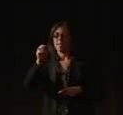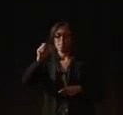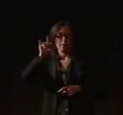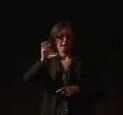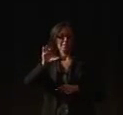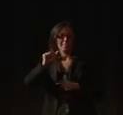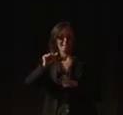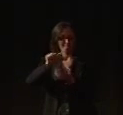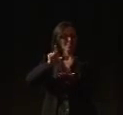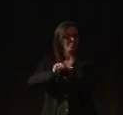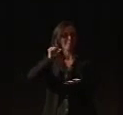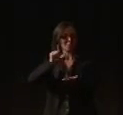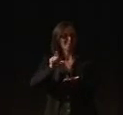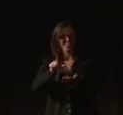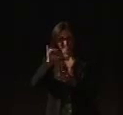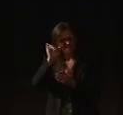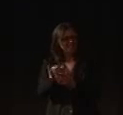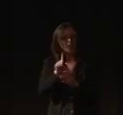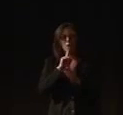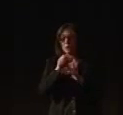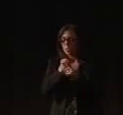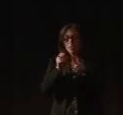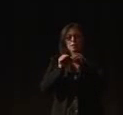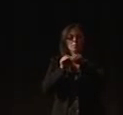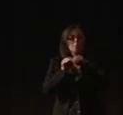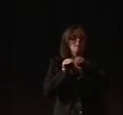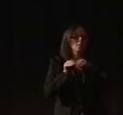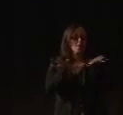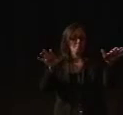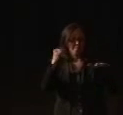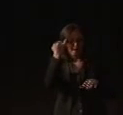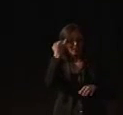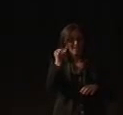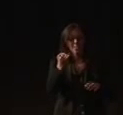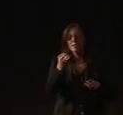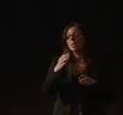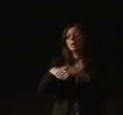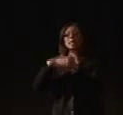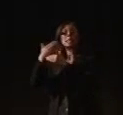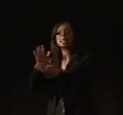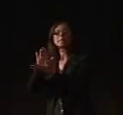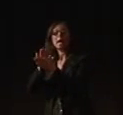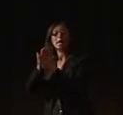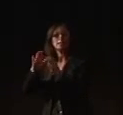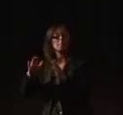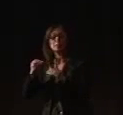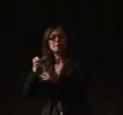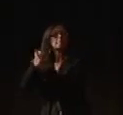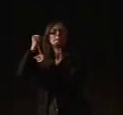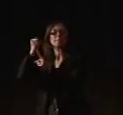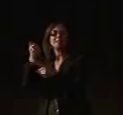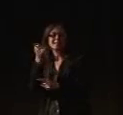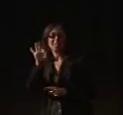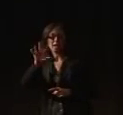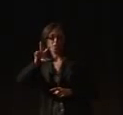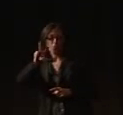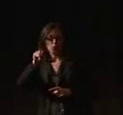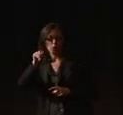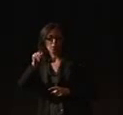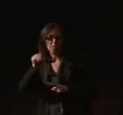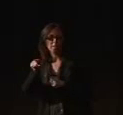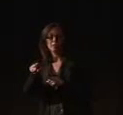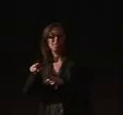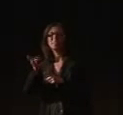next epidemic peak is in 1930 and was basically killed off, this activity, by